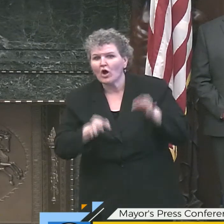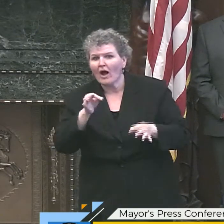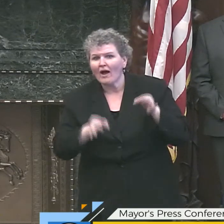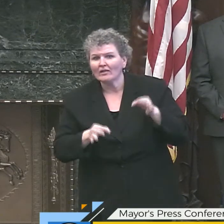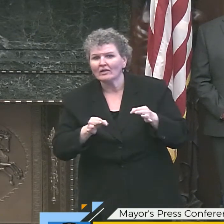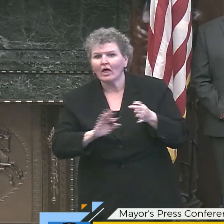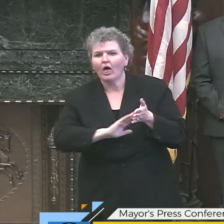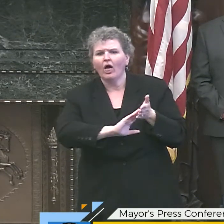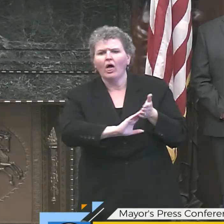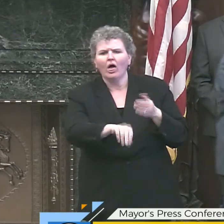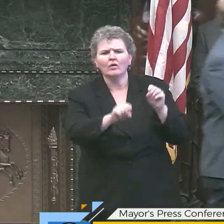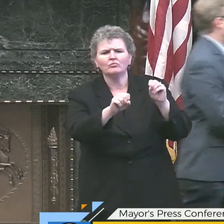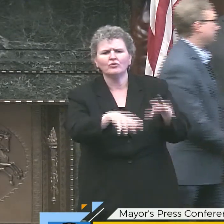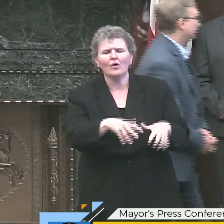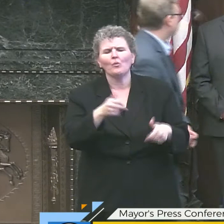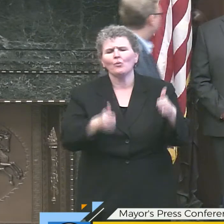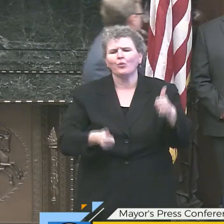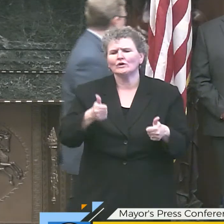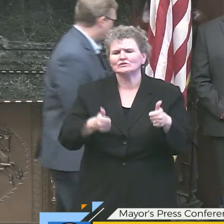Thank you. Thank you.